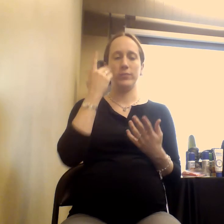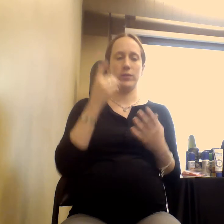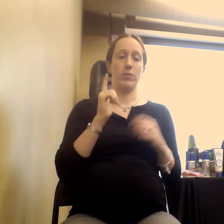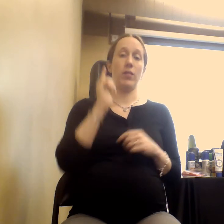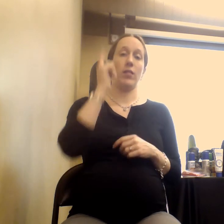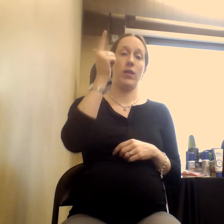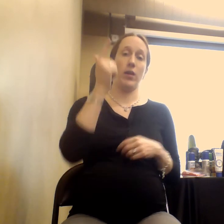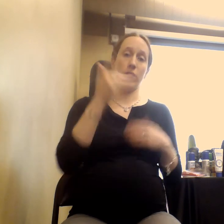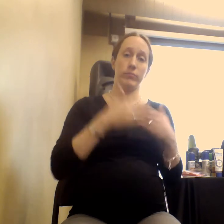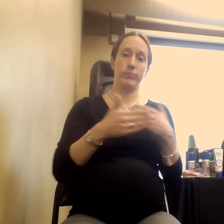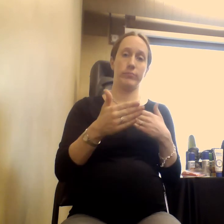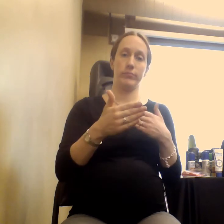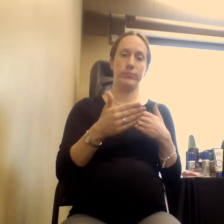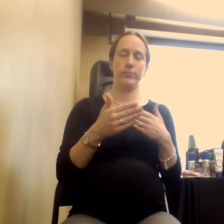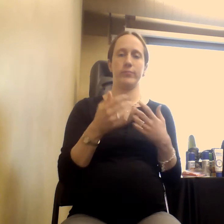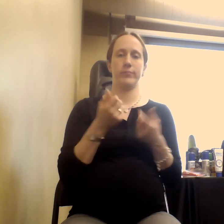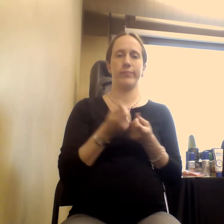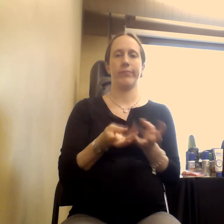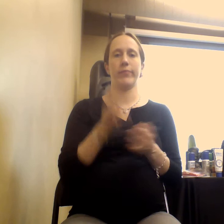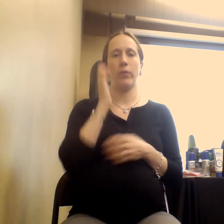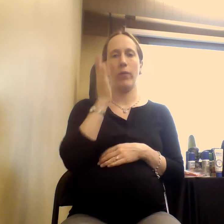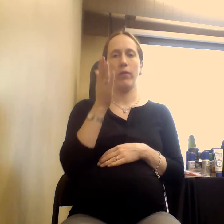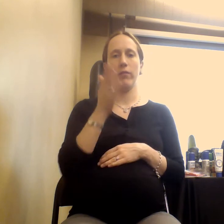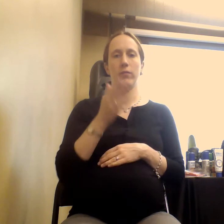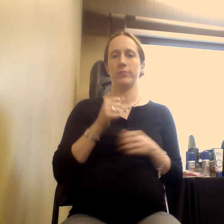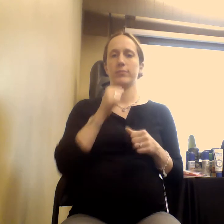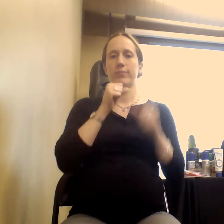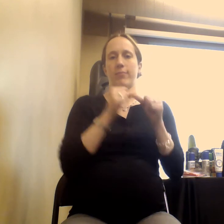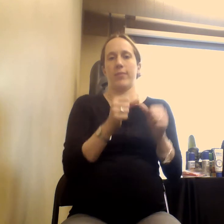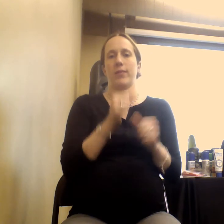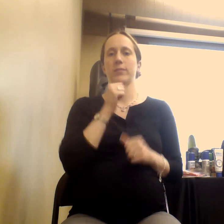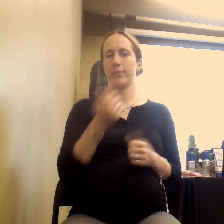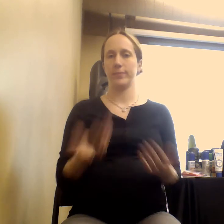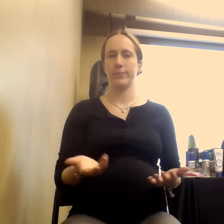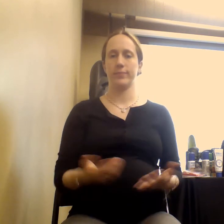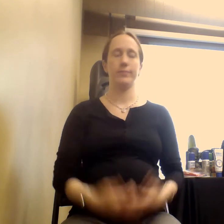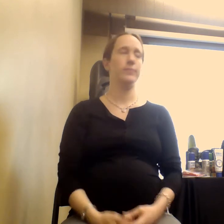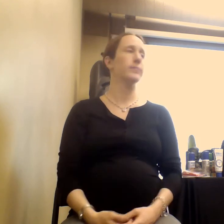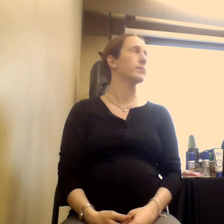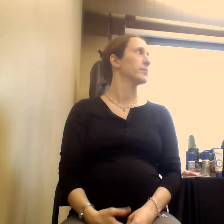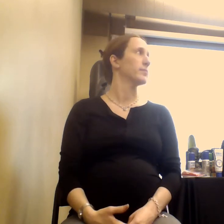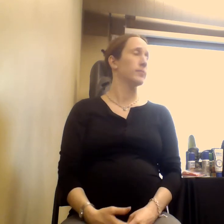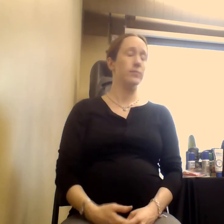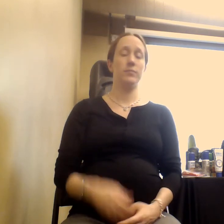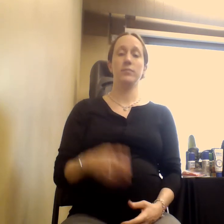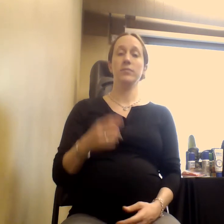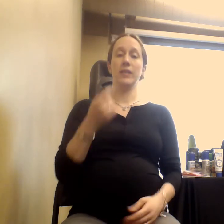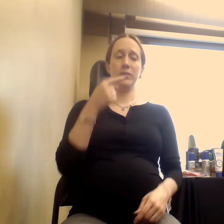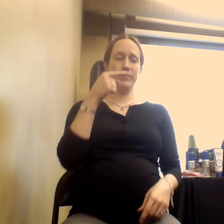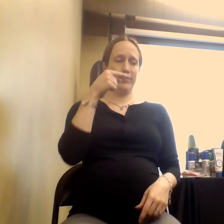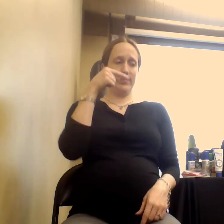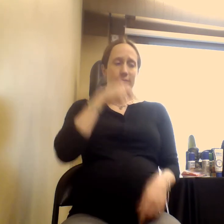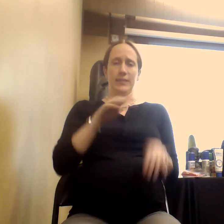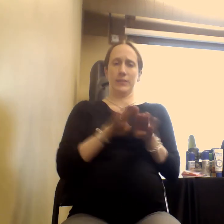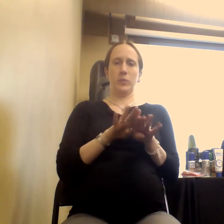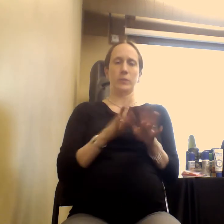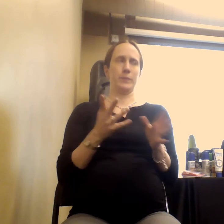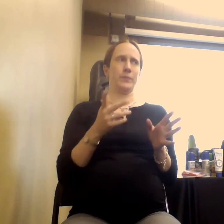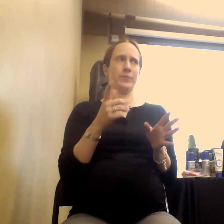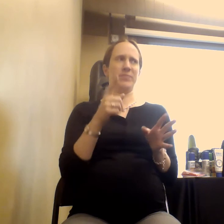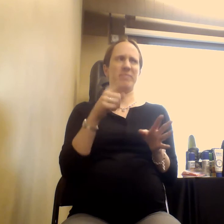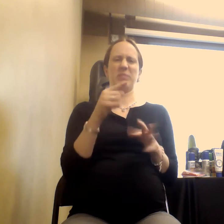you choose to come touch it at the end of the class, you can feel that I've already created some give in the bend point. So it does happen